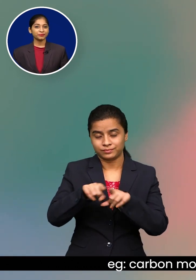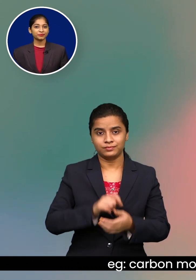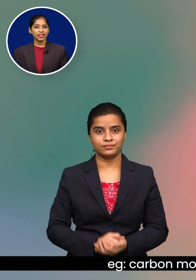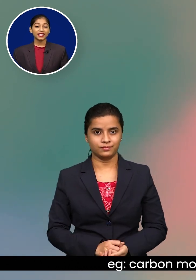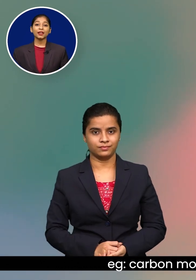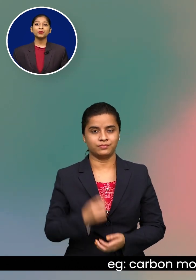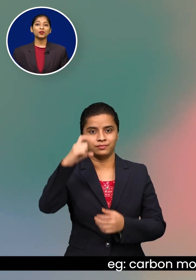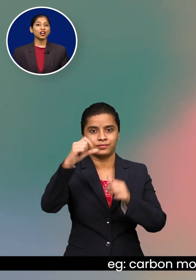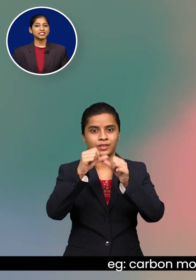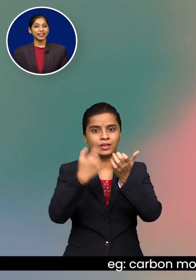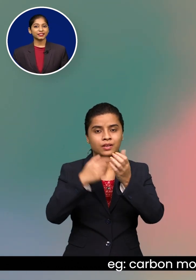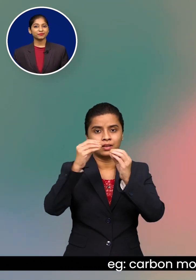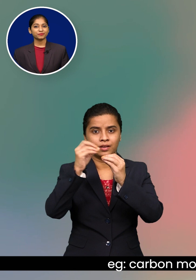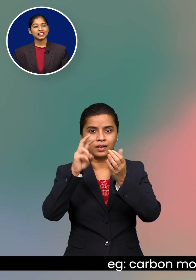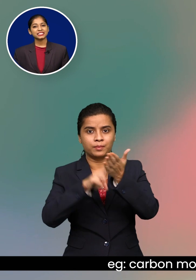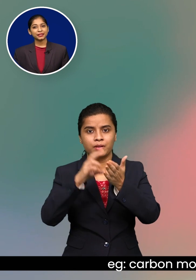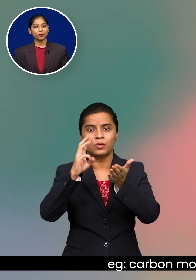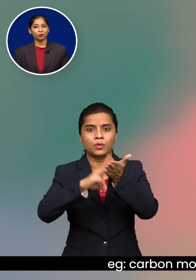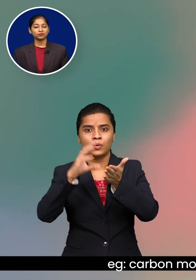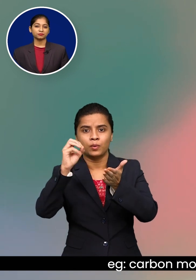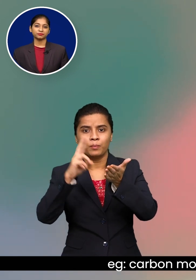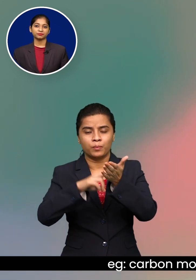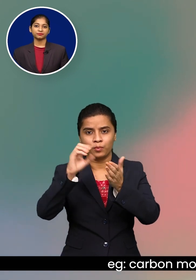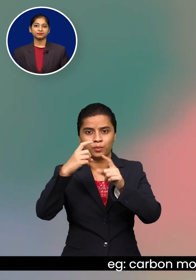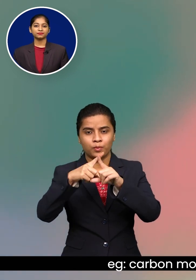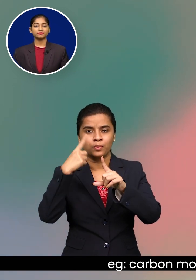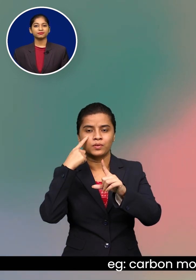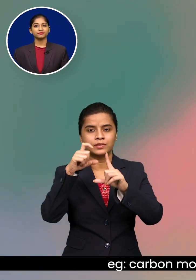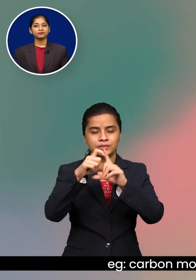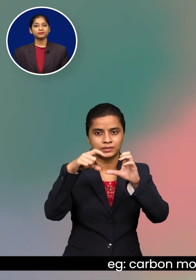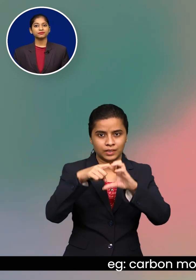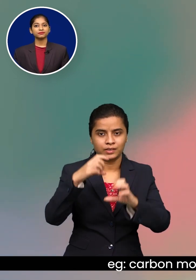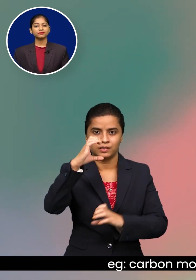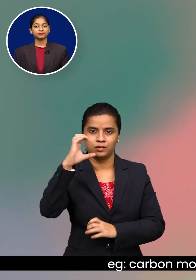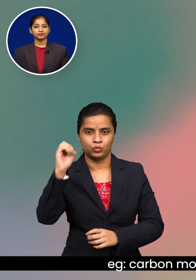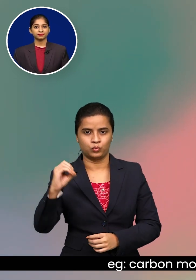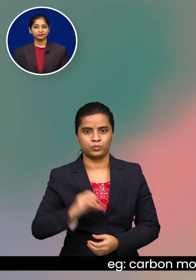Example, carbon monoxide, CO.